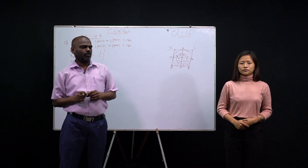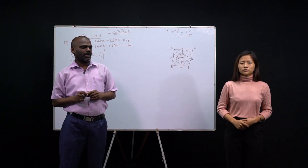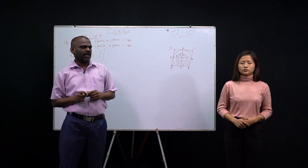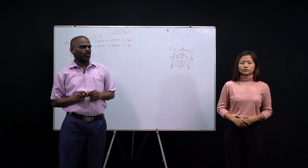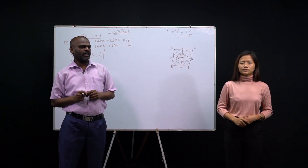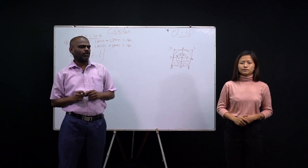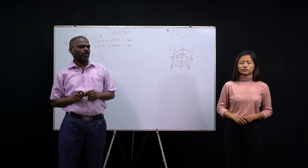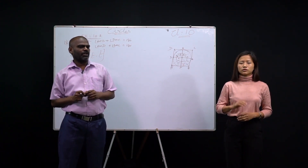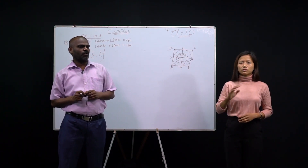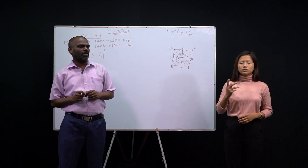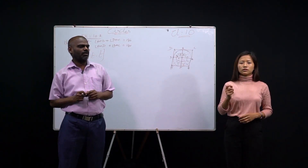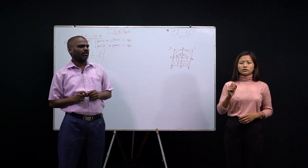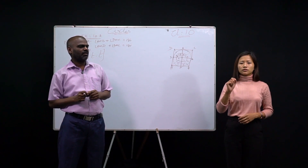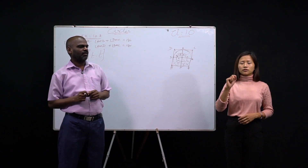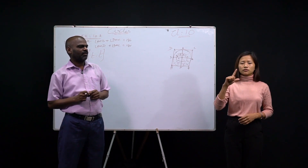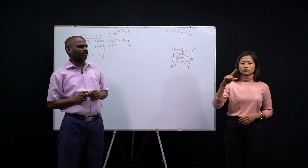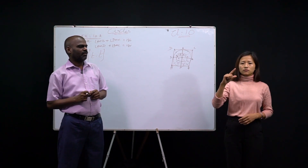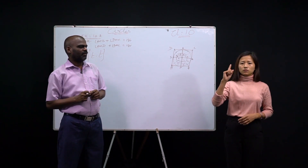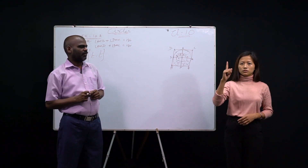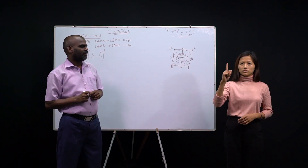Why? Why angle 1 and 2 are equal?